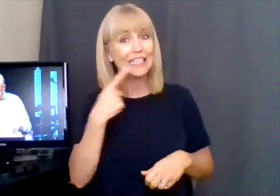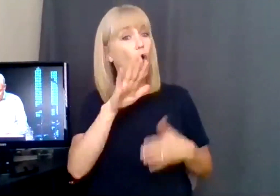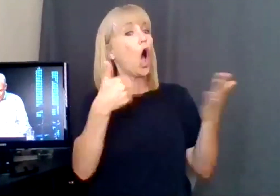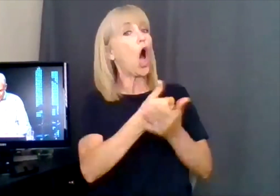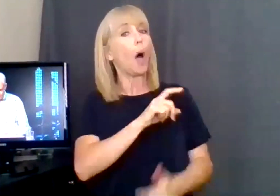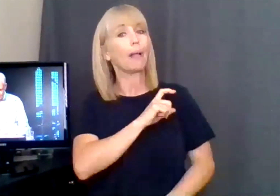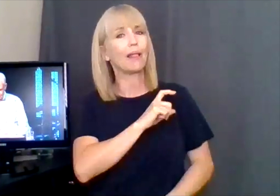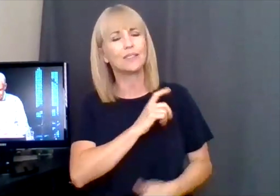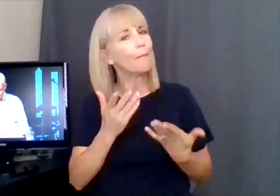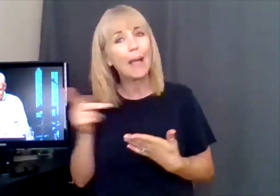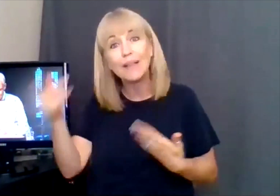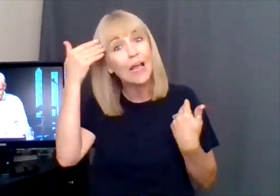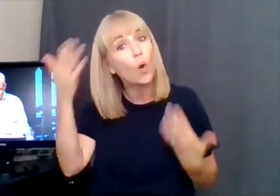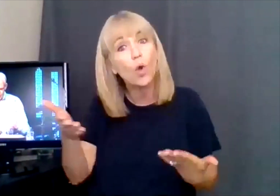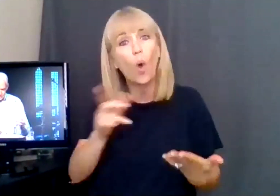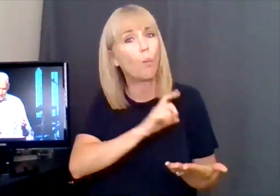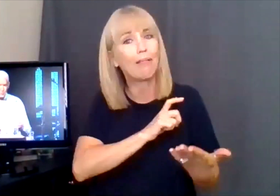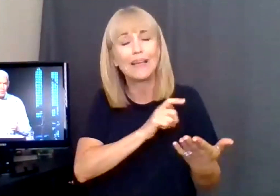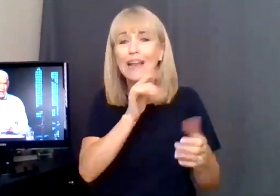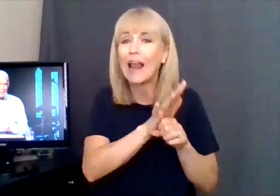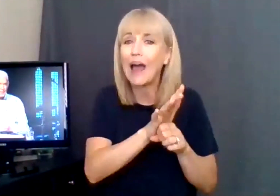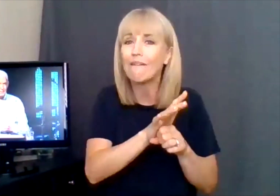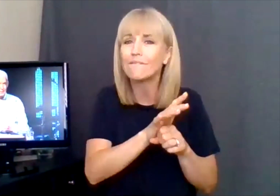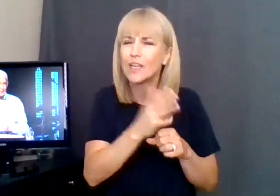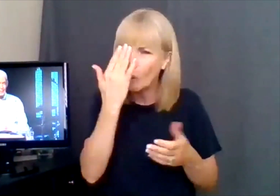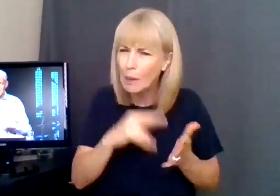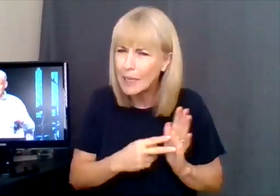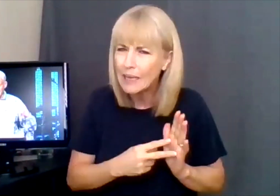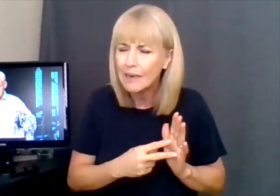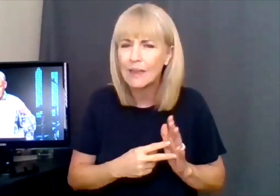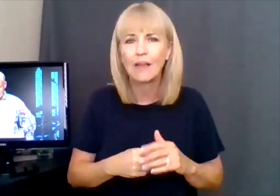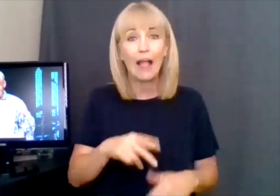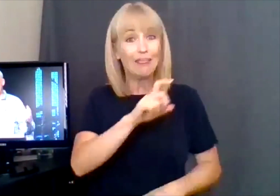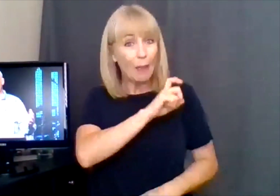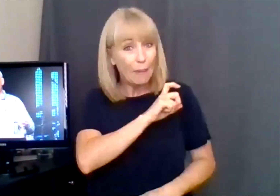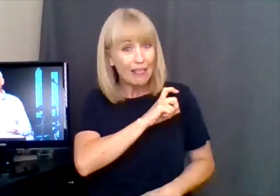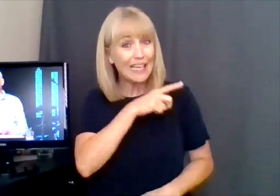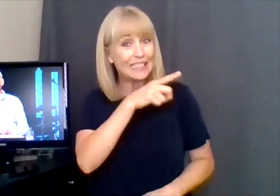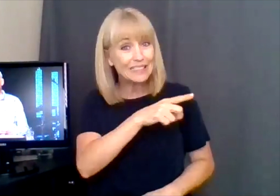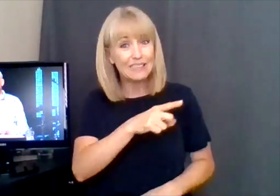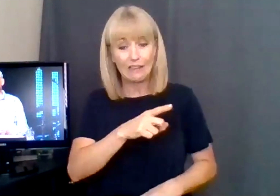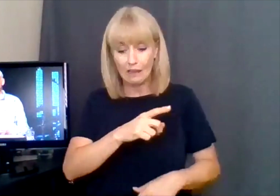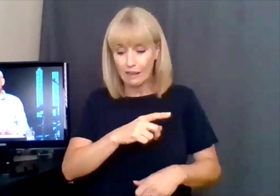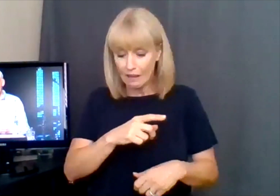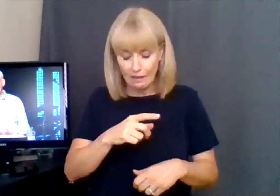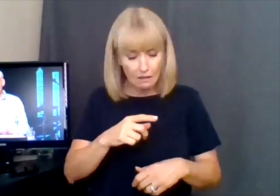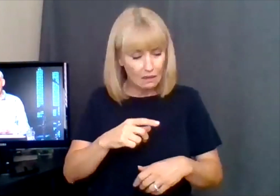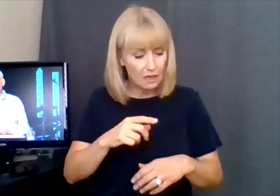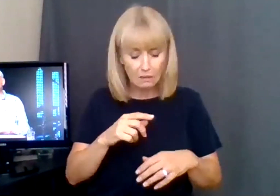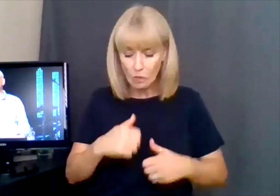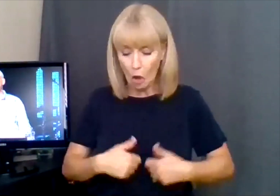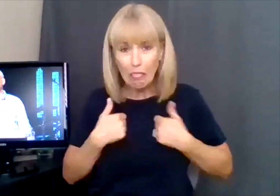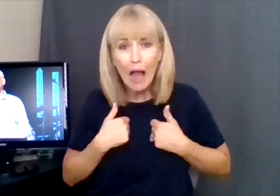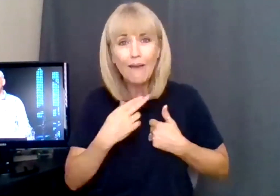just don't know very many. We're upset, we're angry. Our police officers put their lives on the line almost every day,